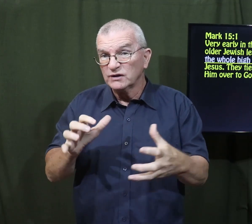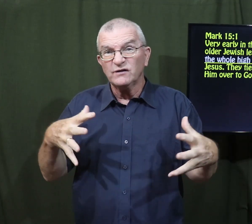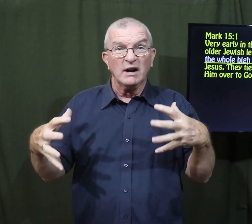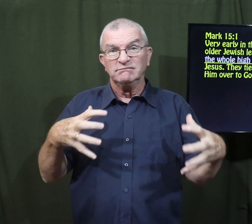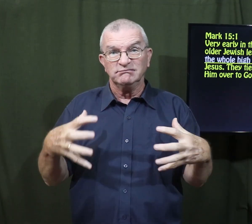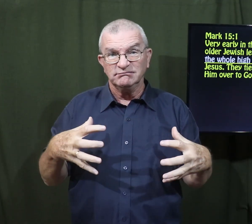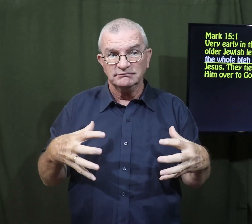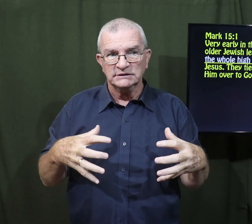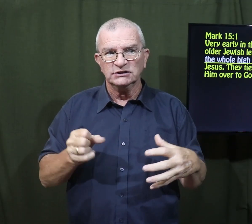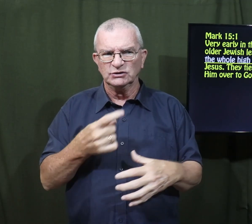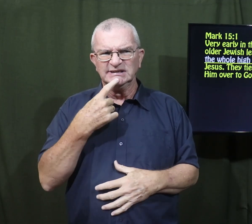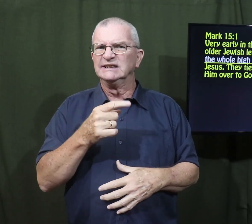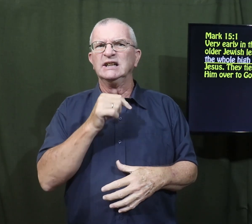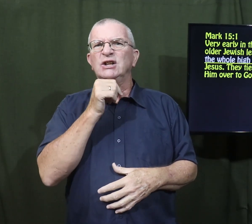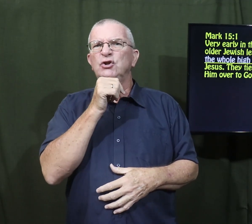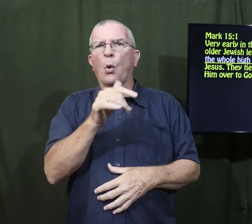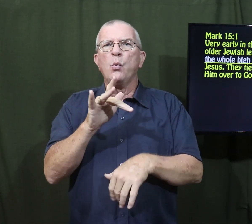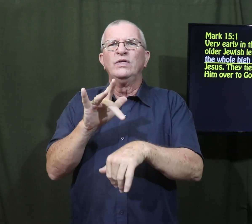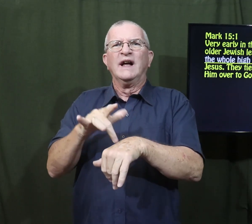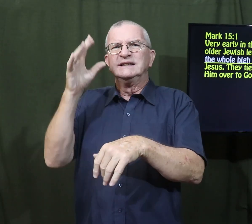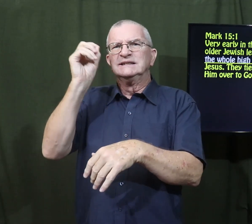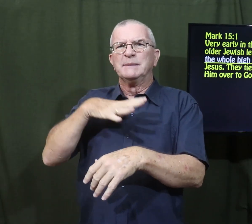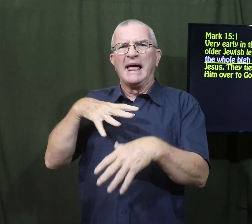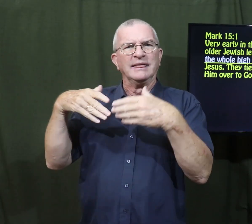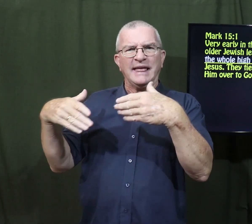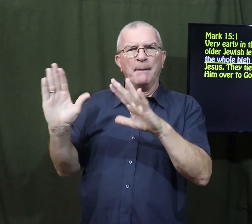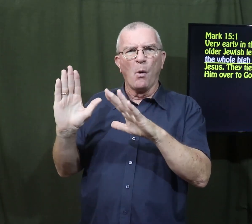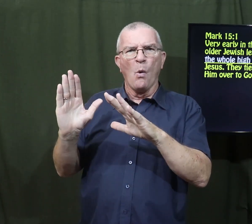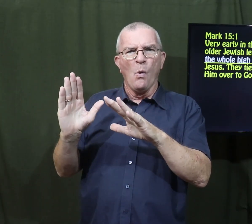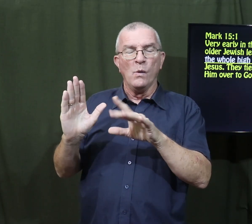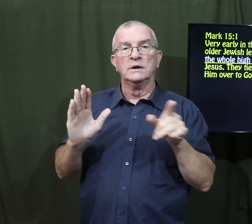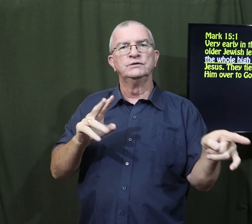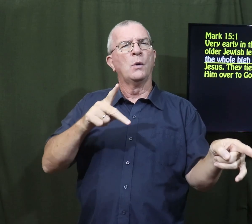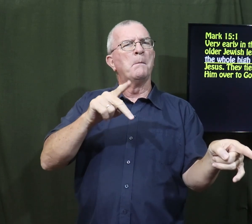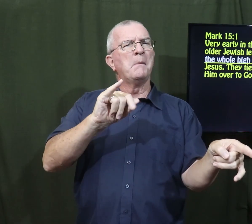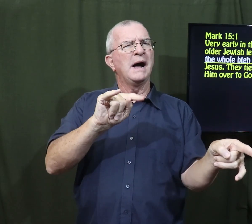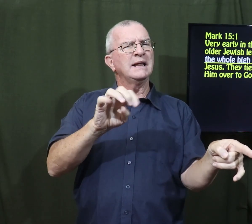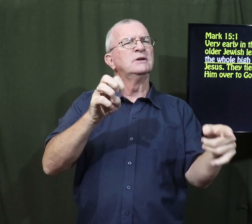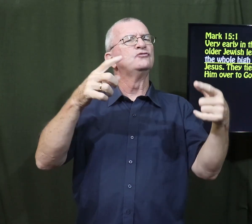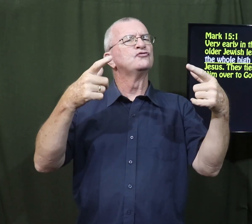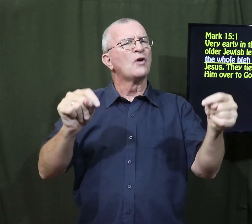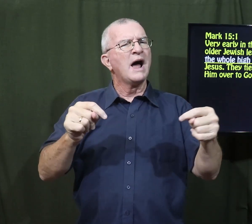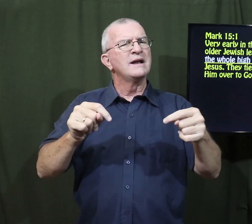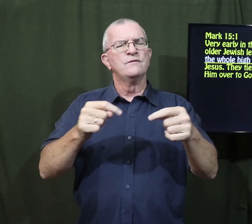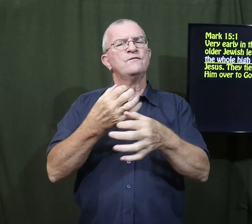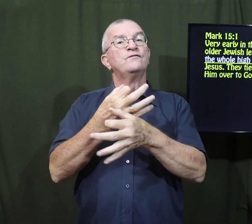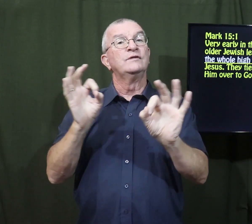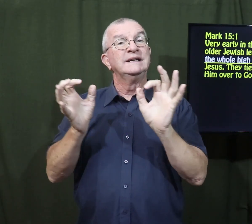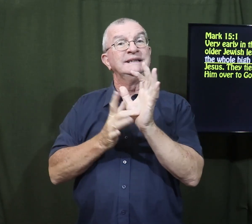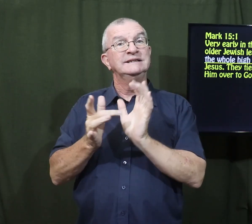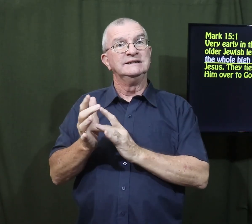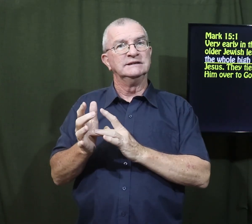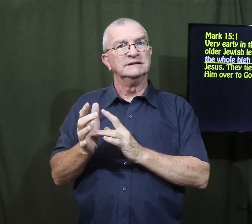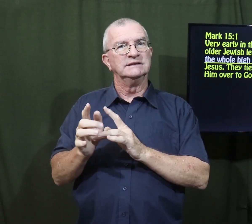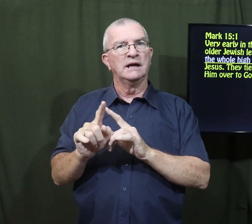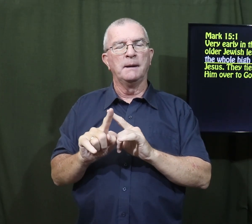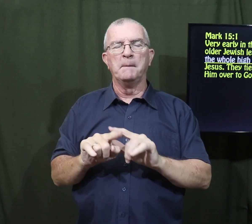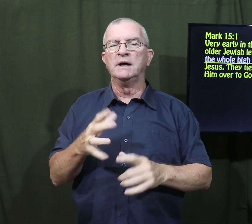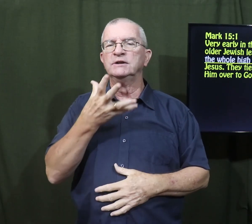and his wife was very upset and told him not to touch this man. So Pilate was actually trying